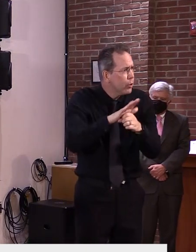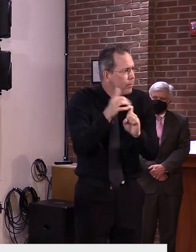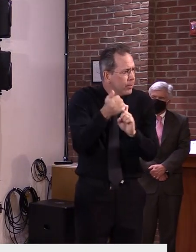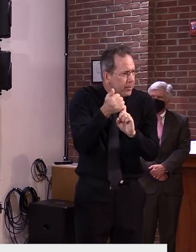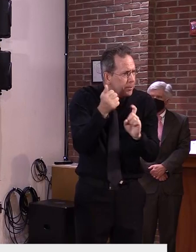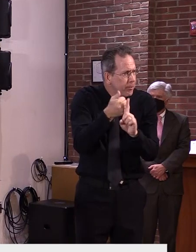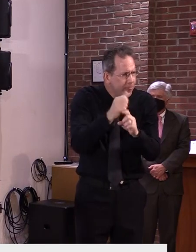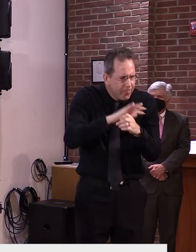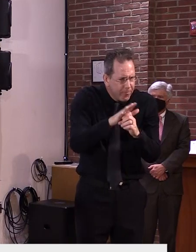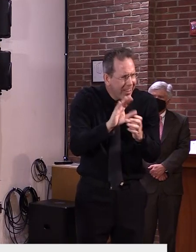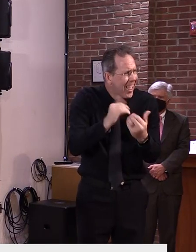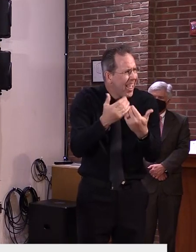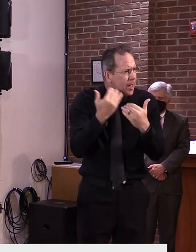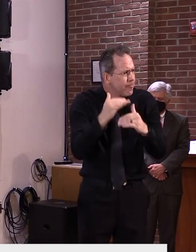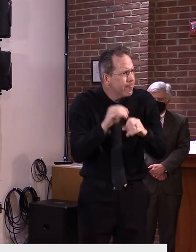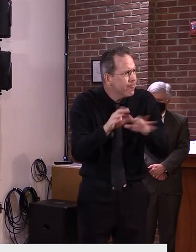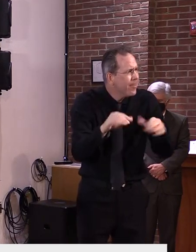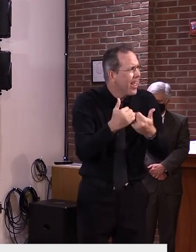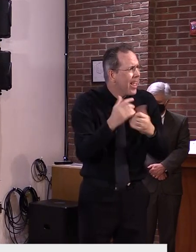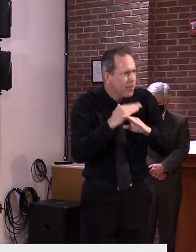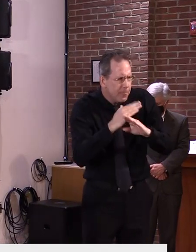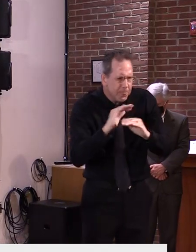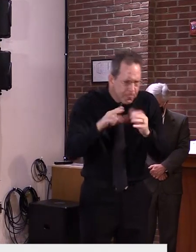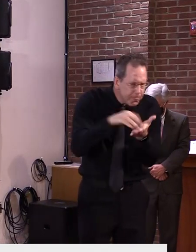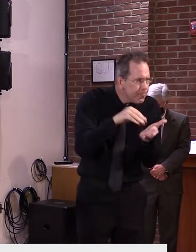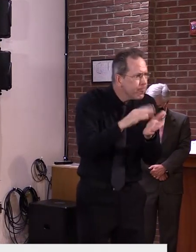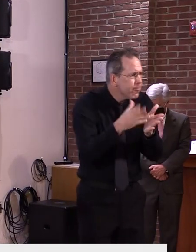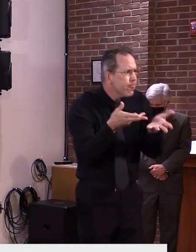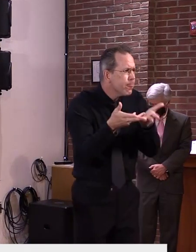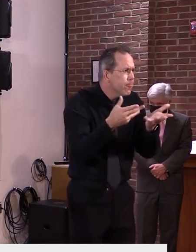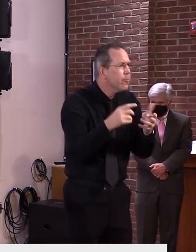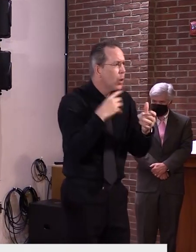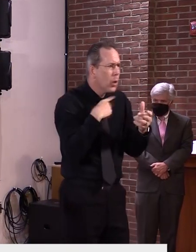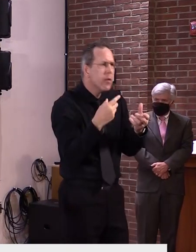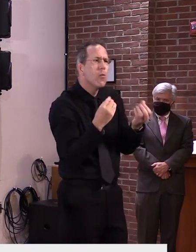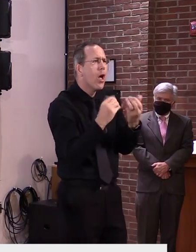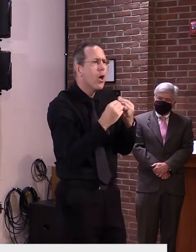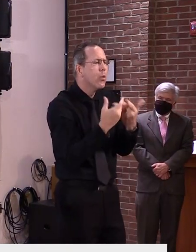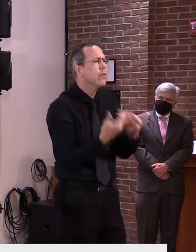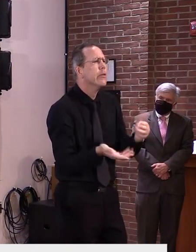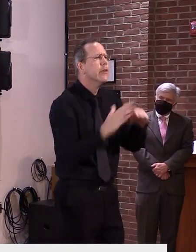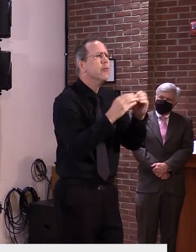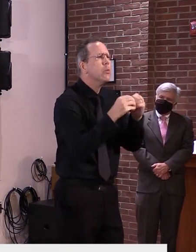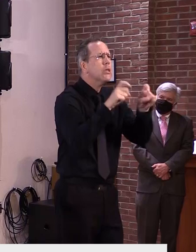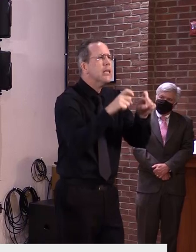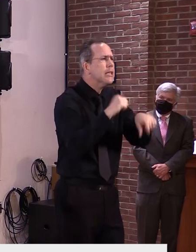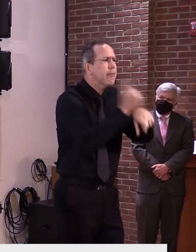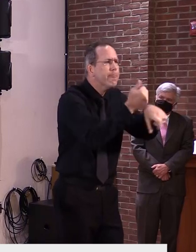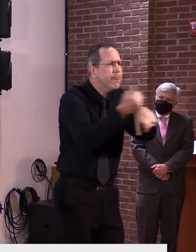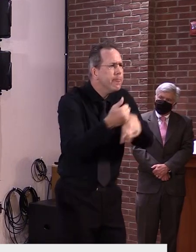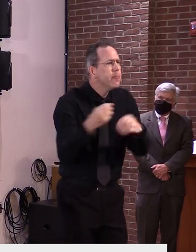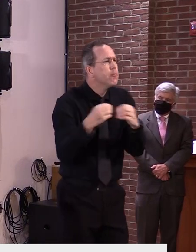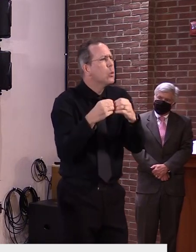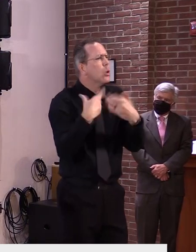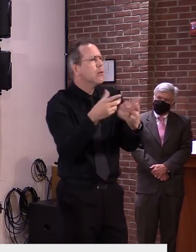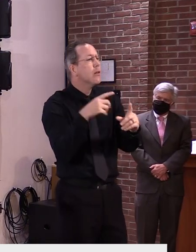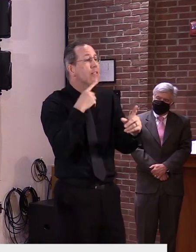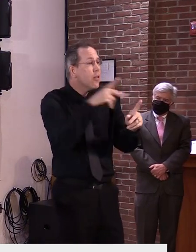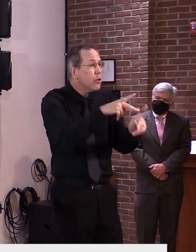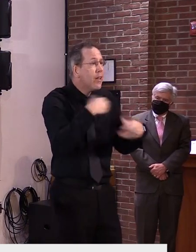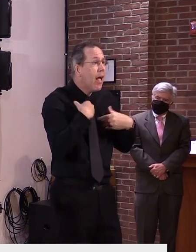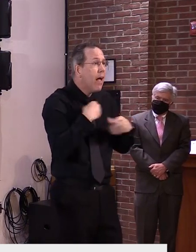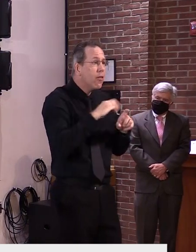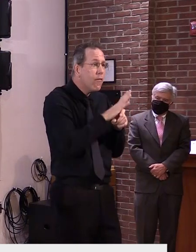increased testing and contact tracing. We've also made it clear that we expect bars to be compliant with our safety